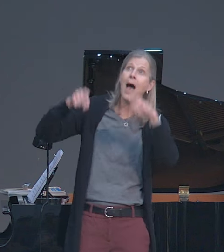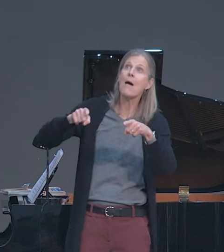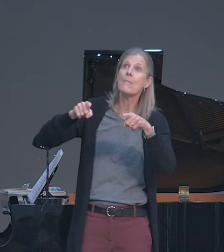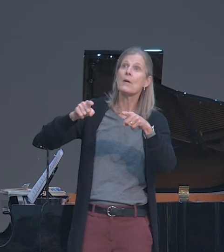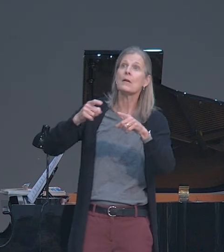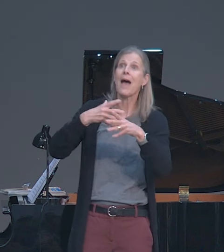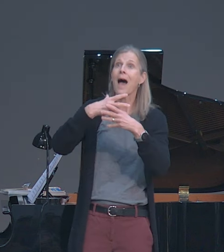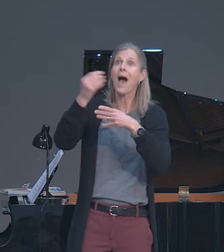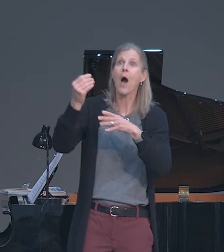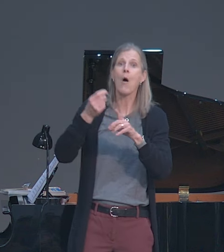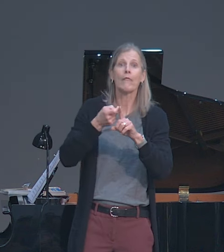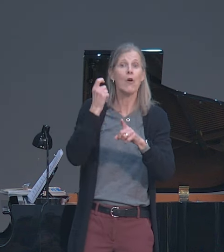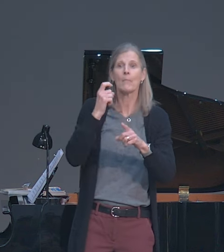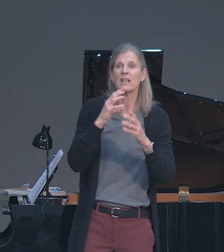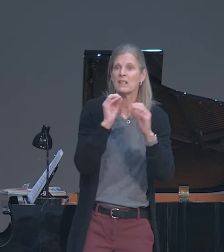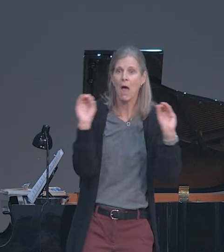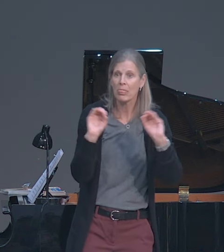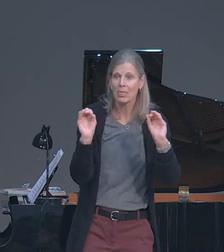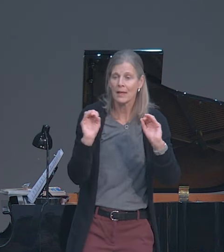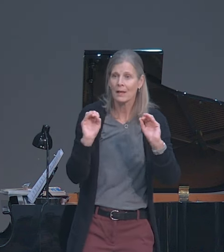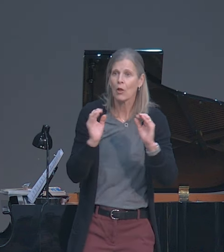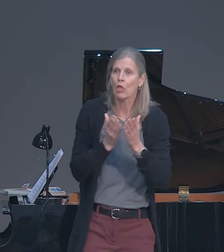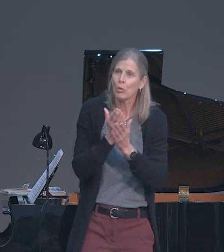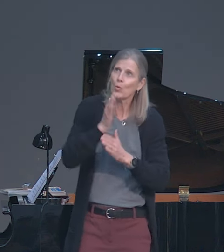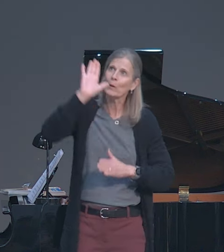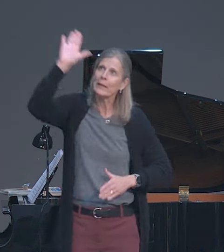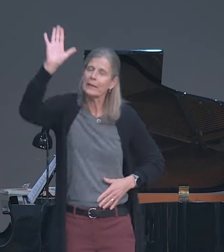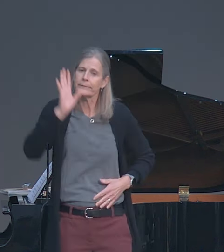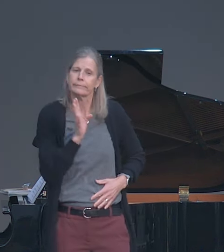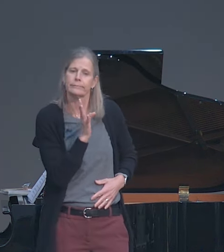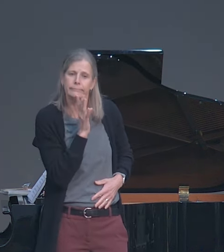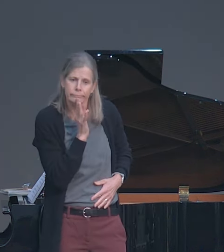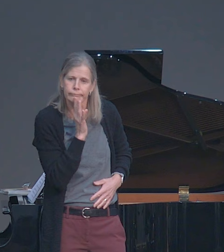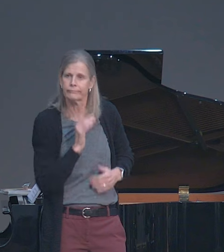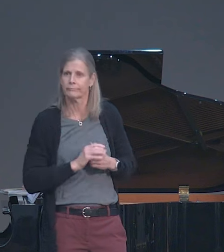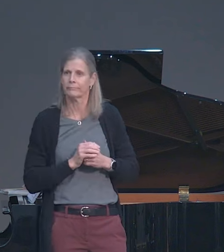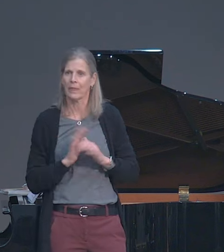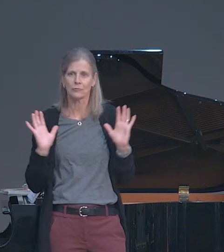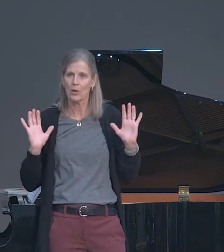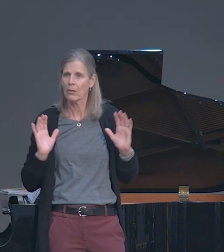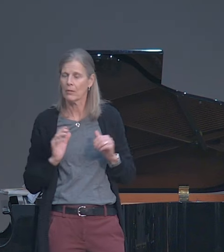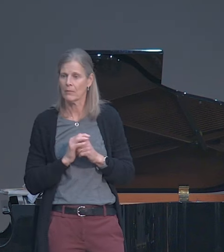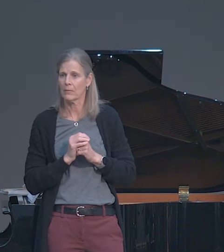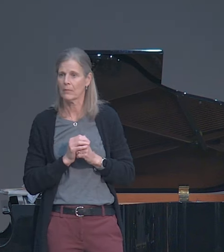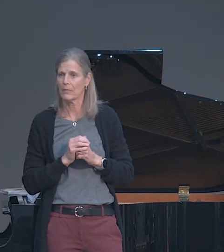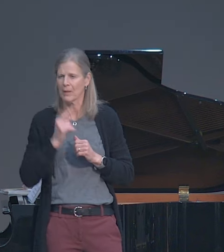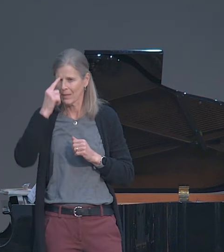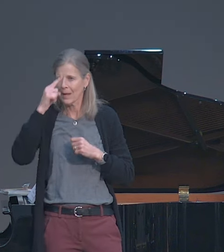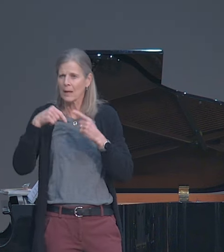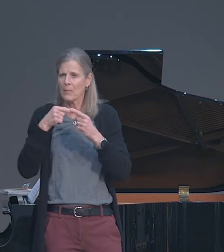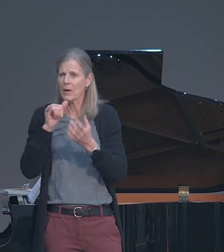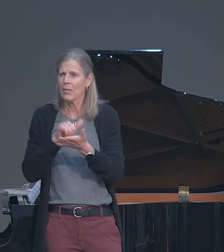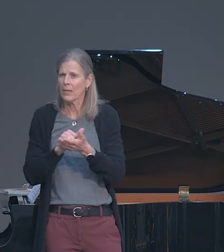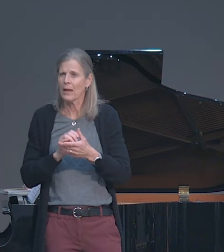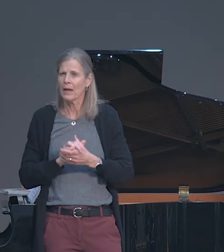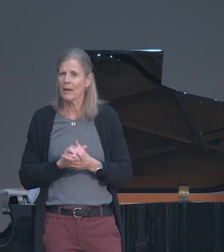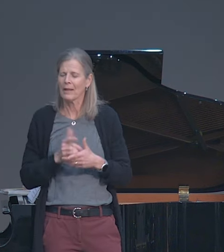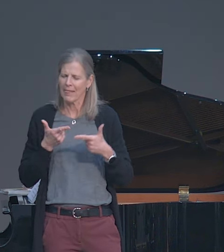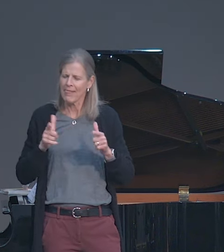of nothing by our Lord speaking them into existence. Think about this and let